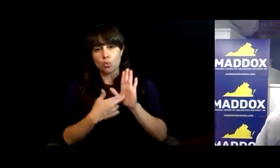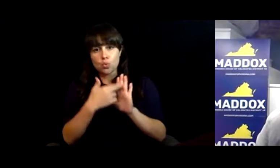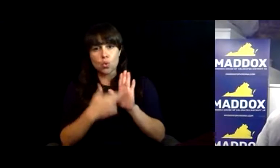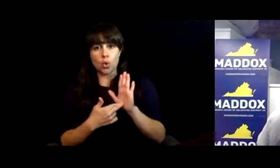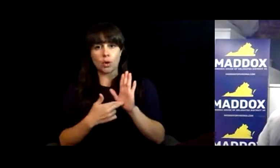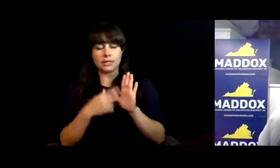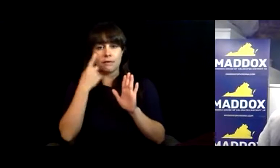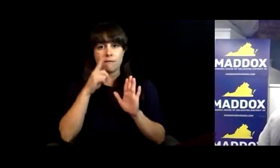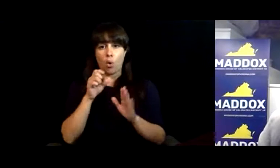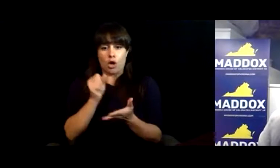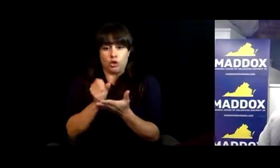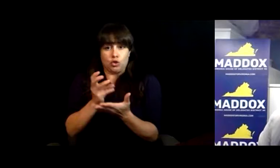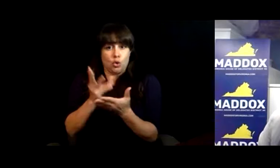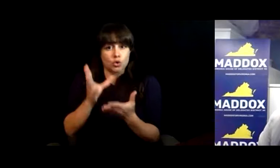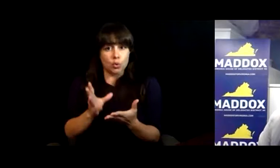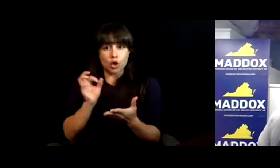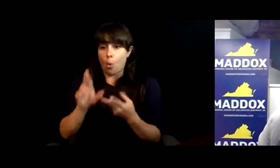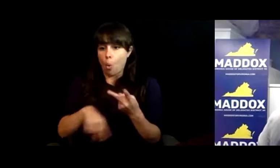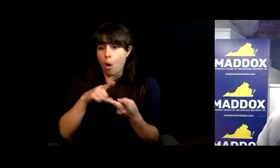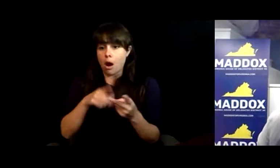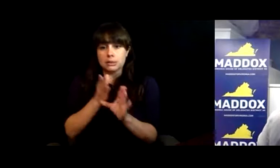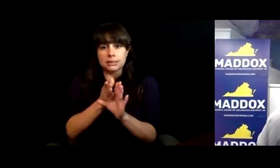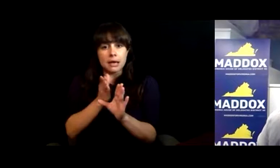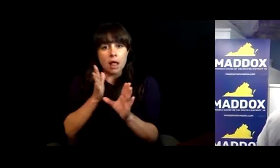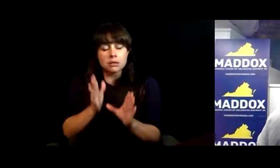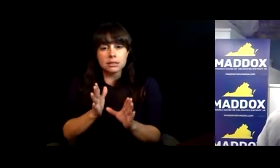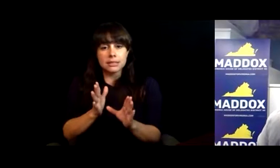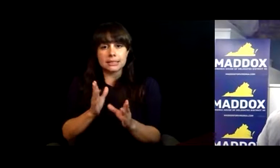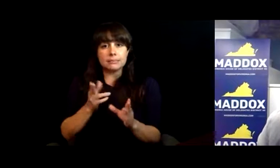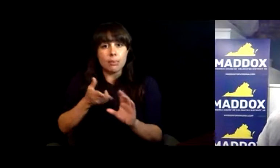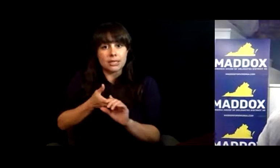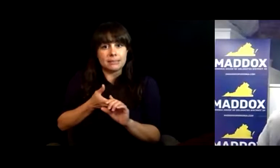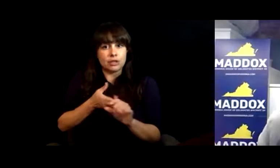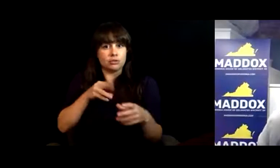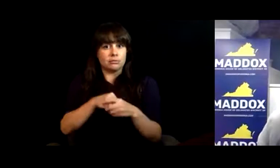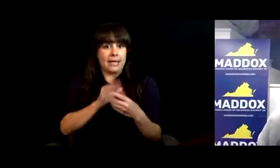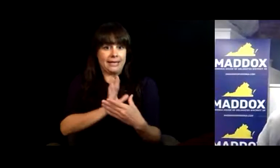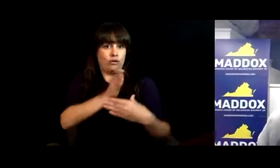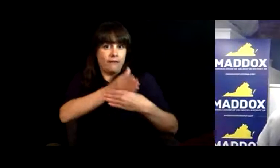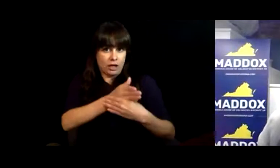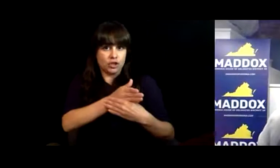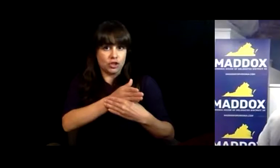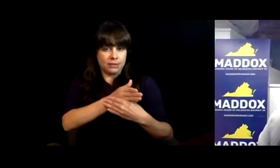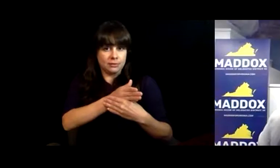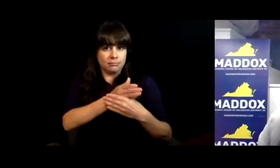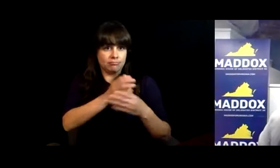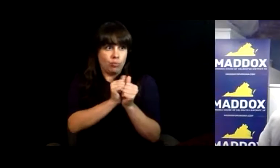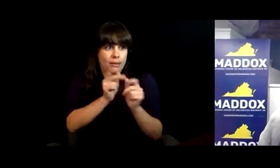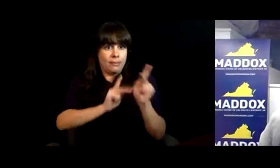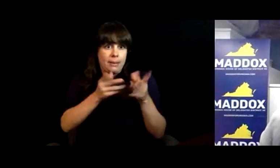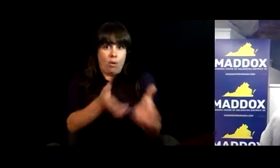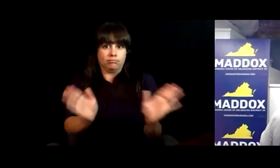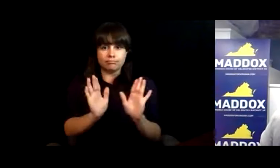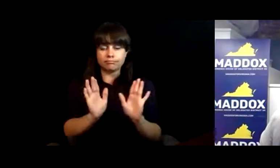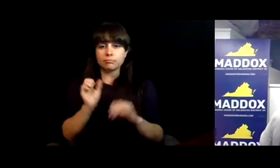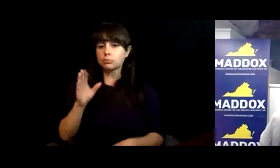a social worker's or a psychologist's participation in intervention with the public. So if we are